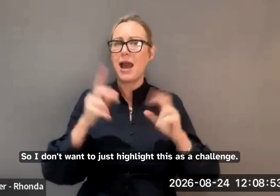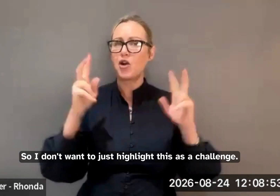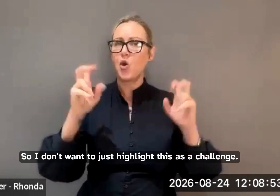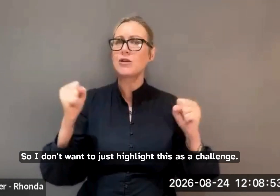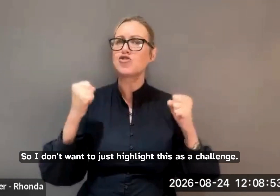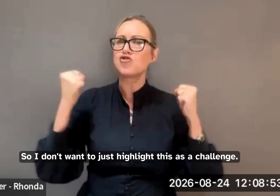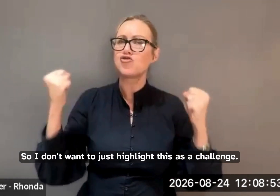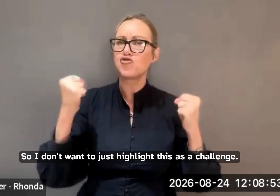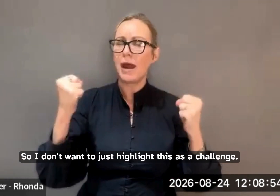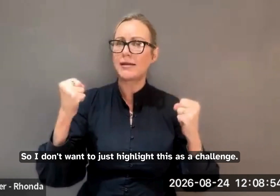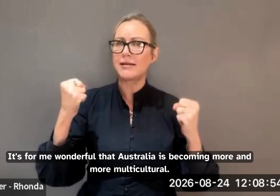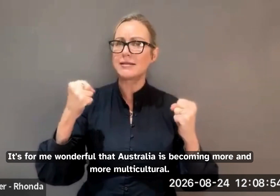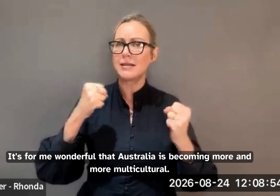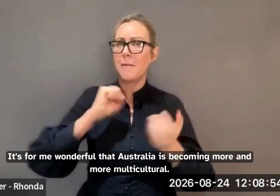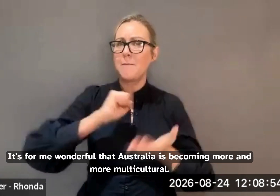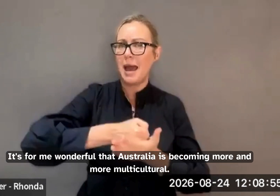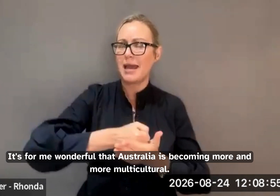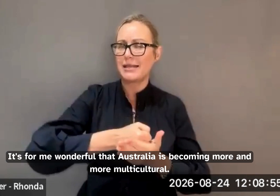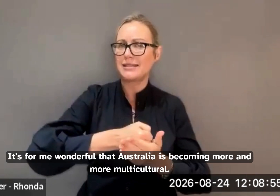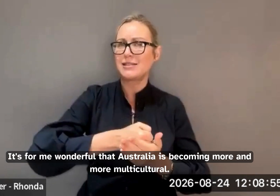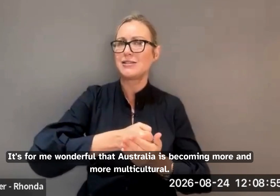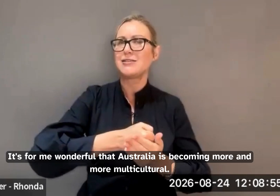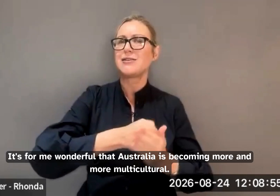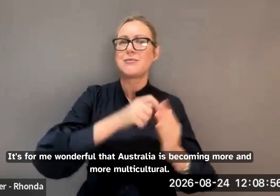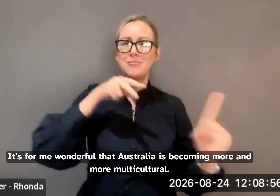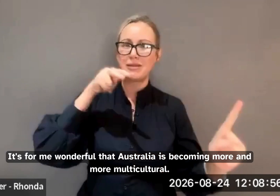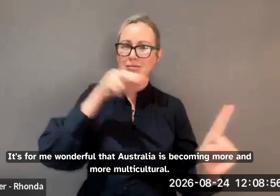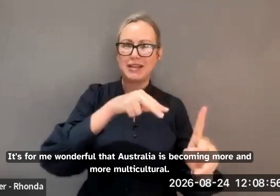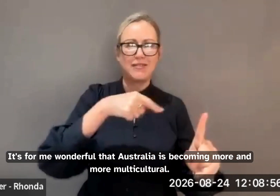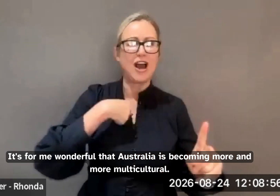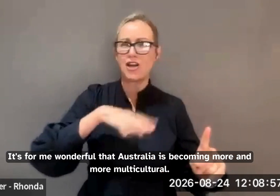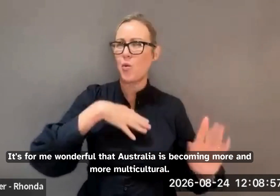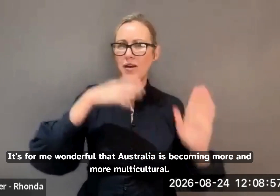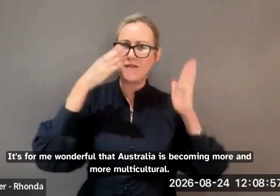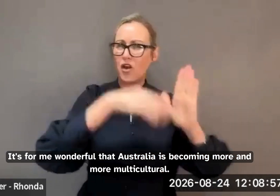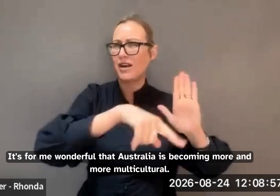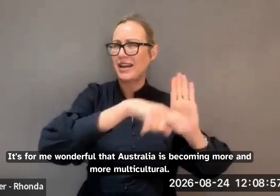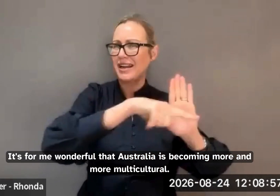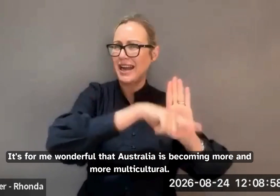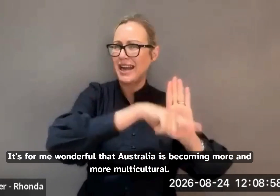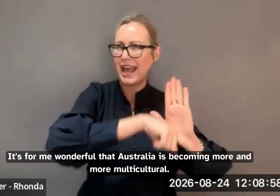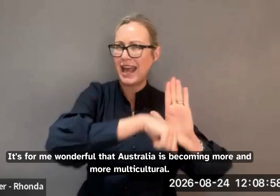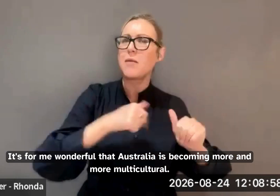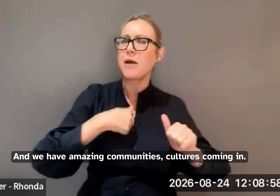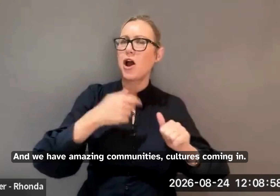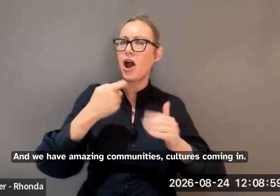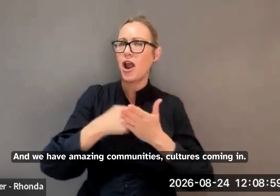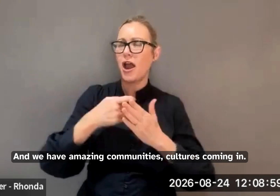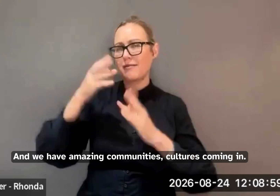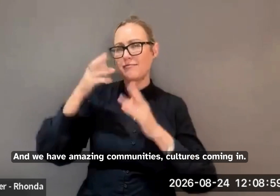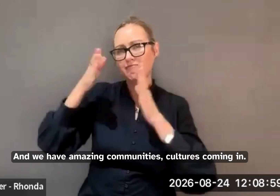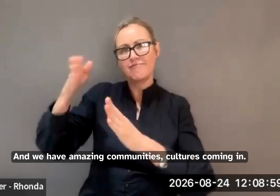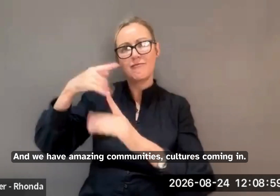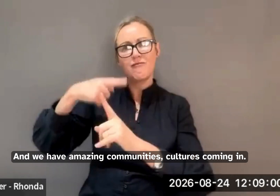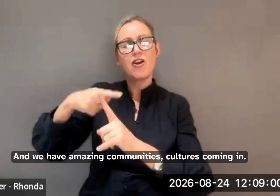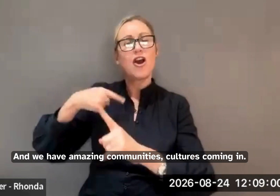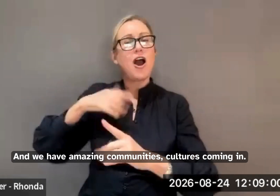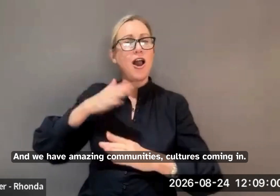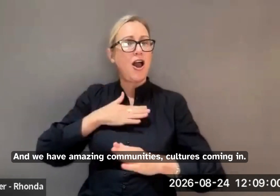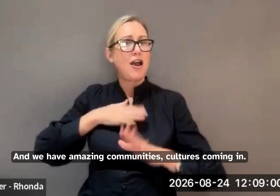don't want to just highlight this as a challenge. It's, for me, wonderful that Australia is becoming more and more multicultural, and we have